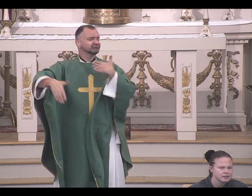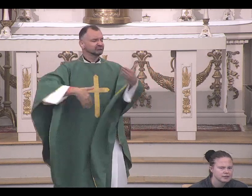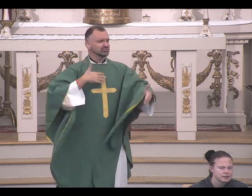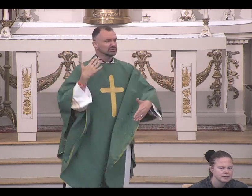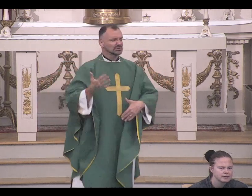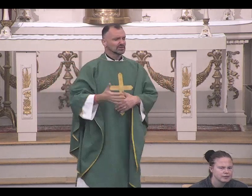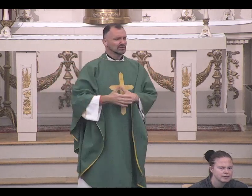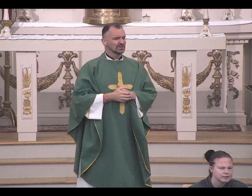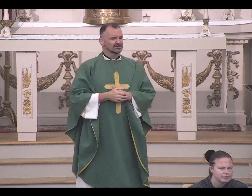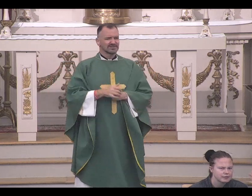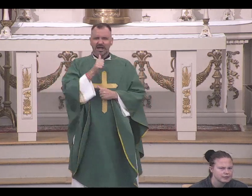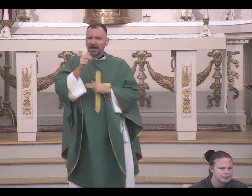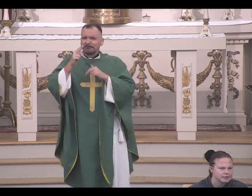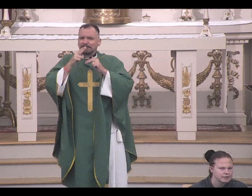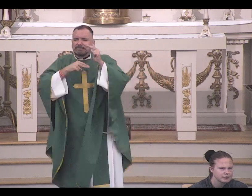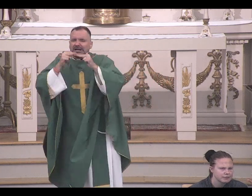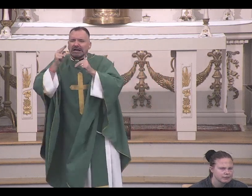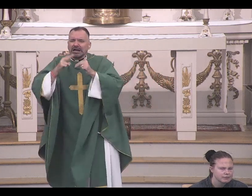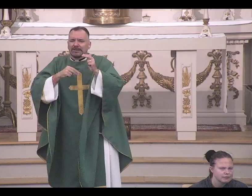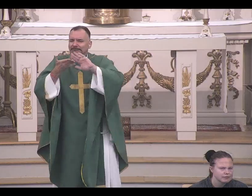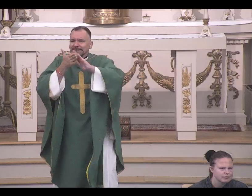God and going about their own way.